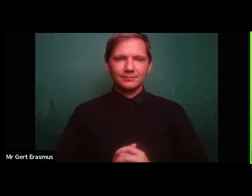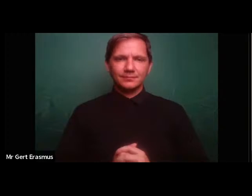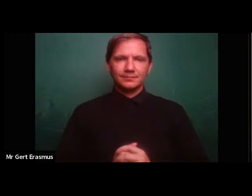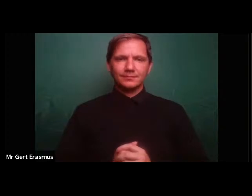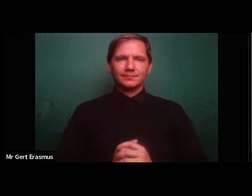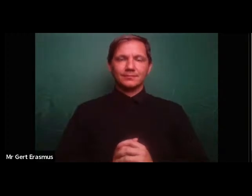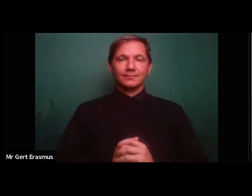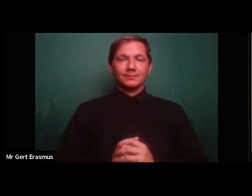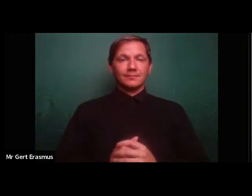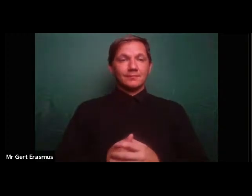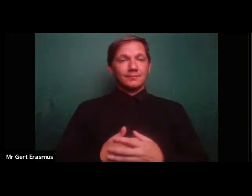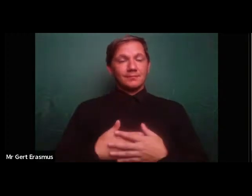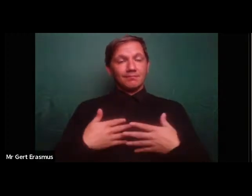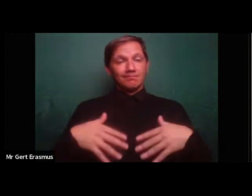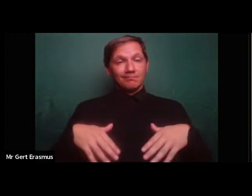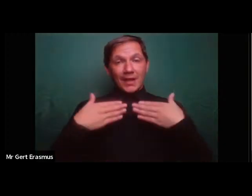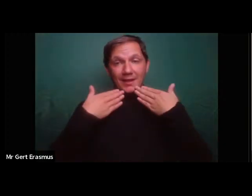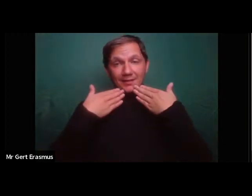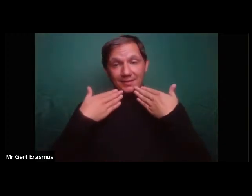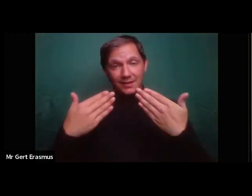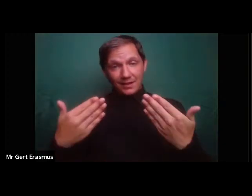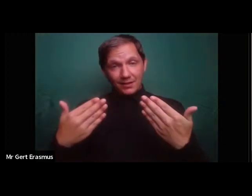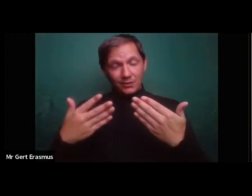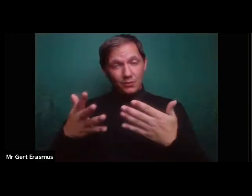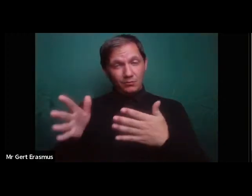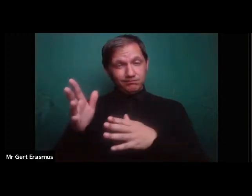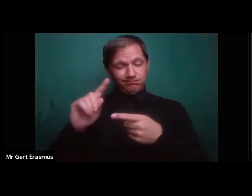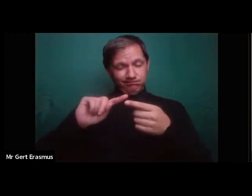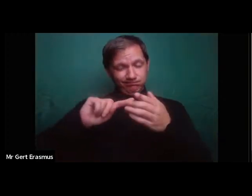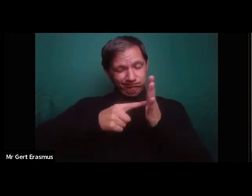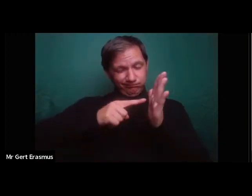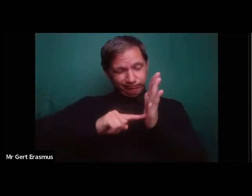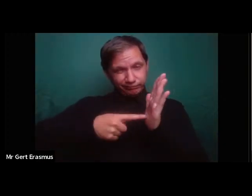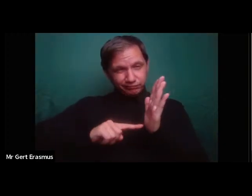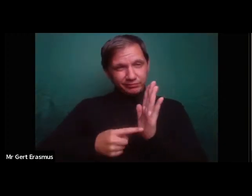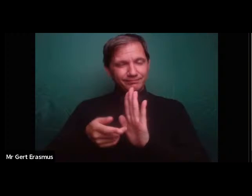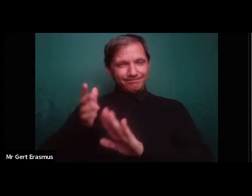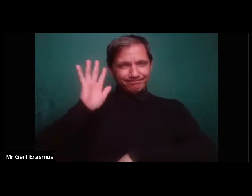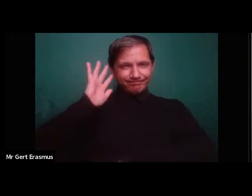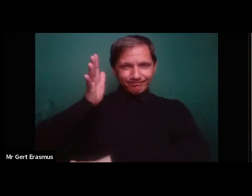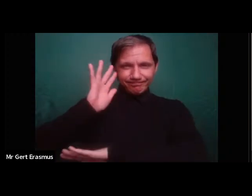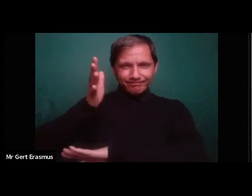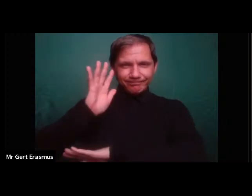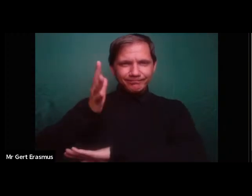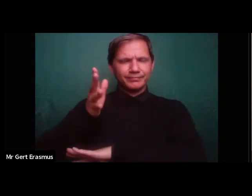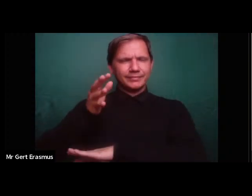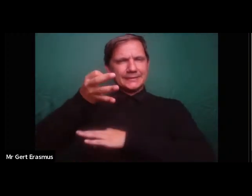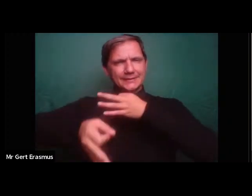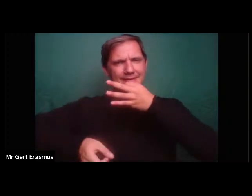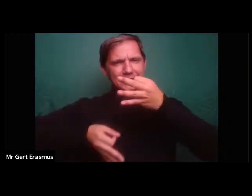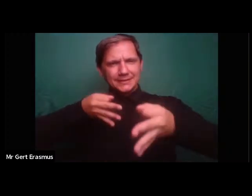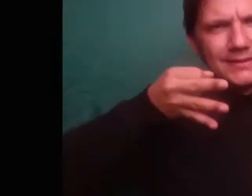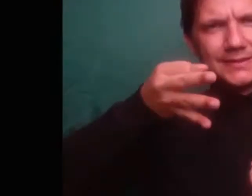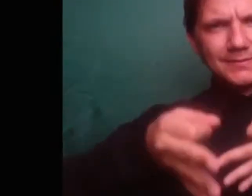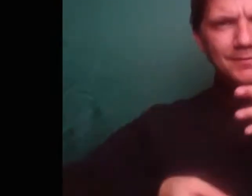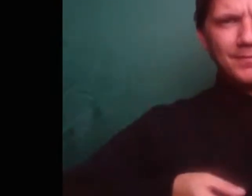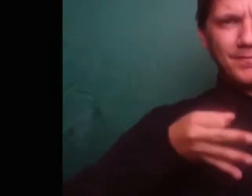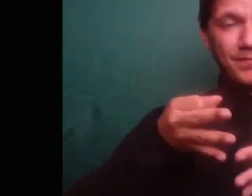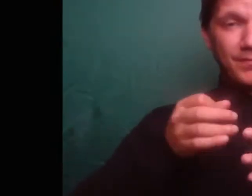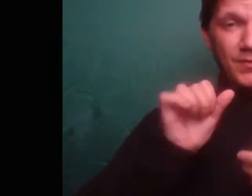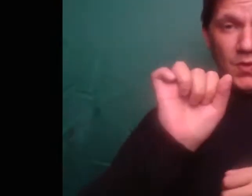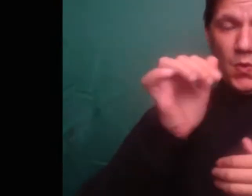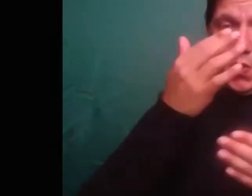Thank you very much for that input and for I think presenting an approach